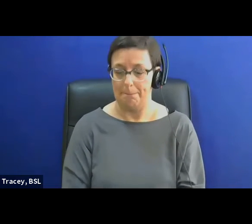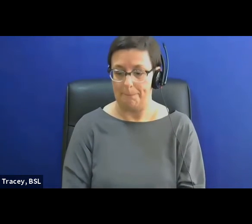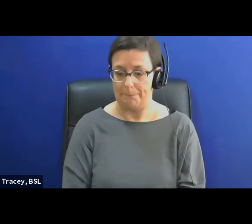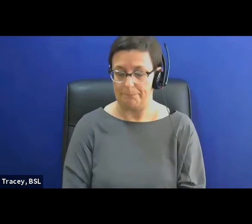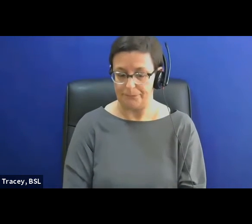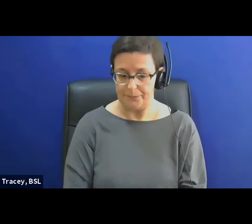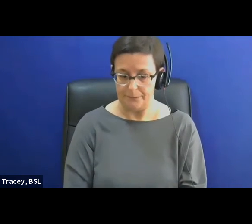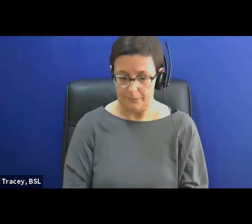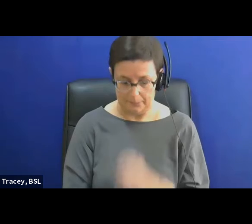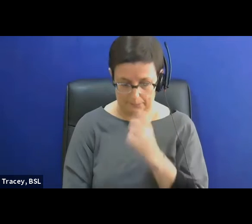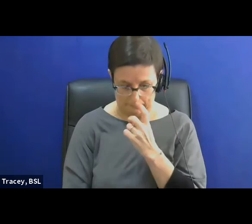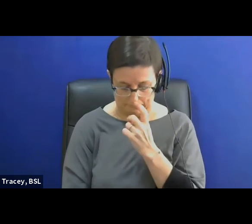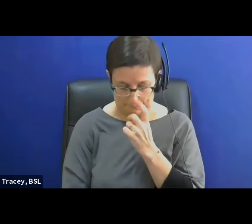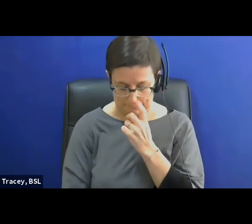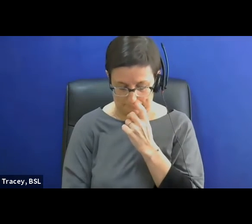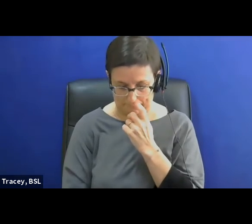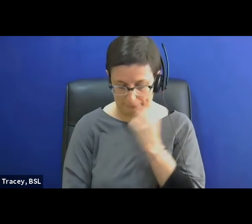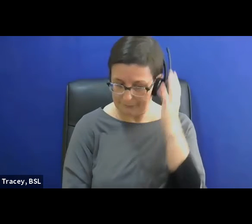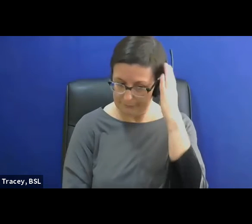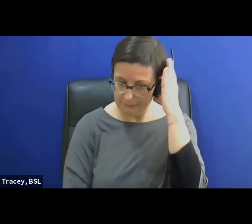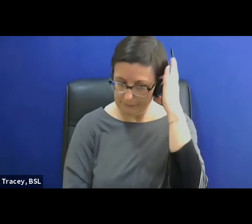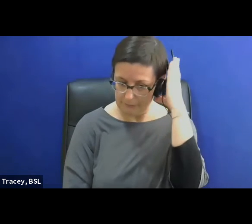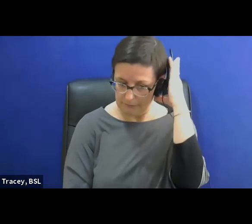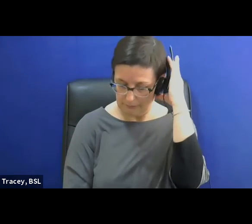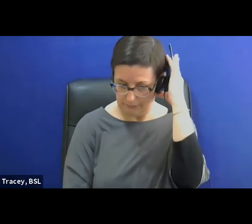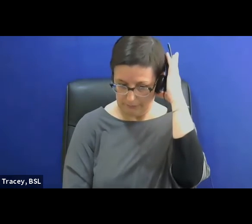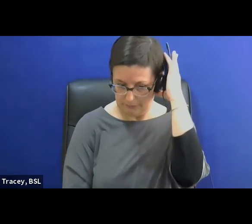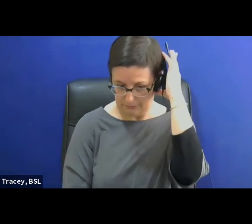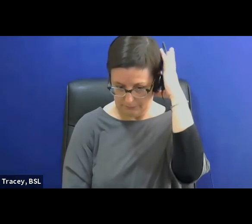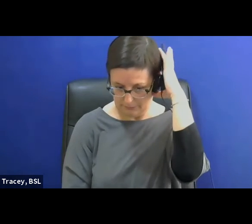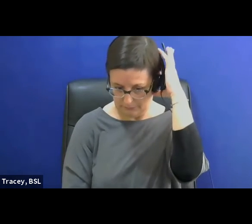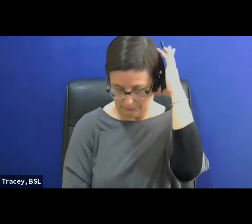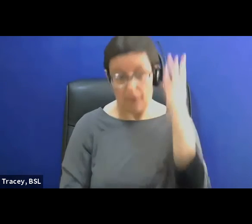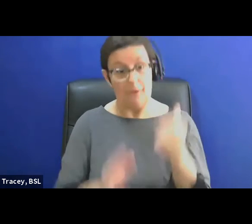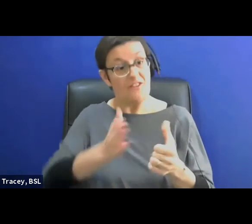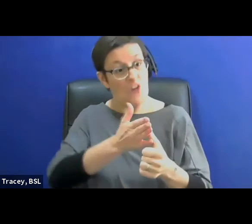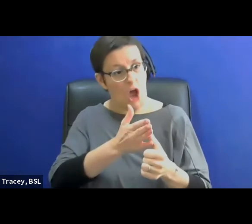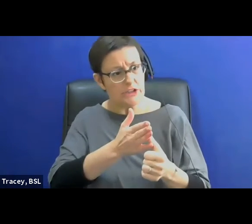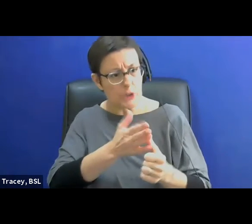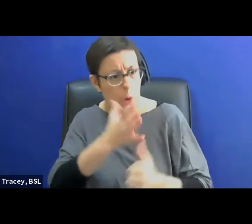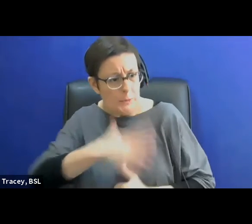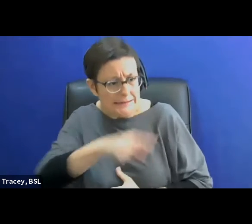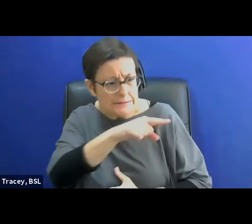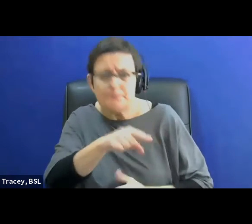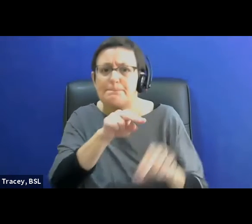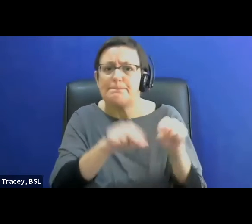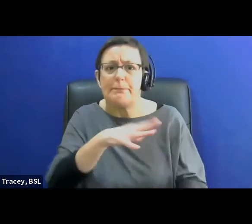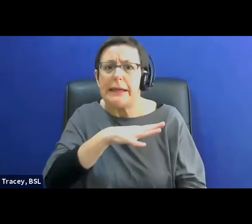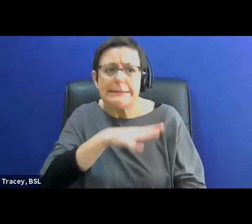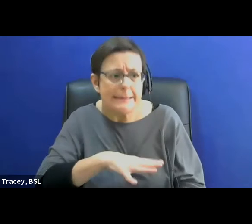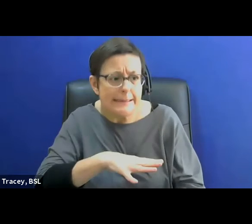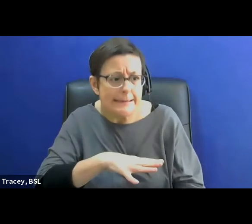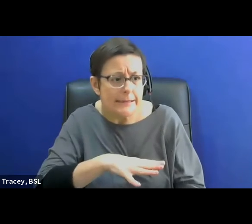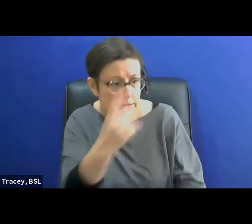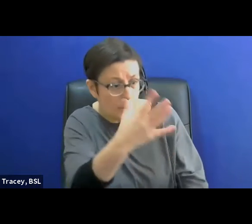The whole thing, I think, is it's about looking at needs, that somebody wants to be part of it. It's about the environment, both physical